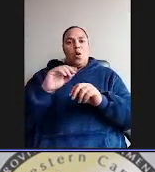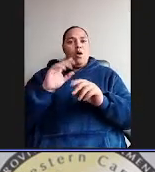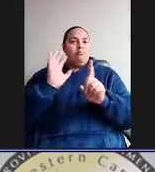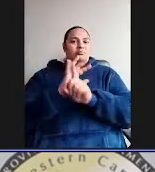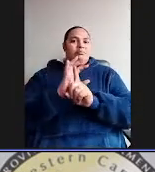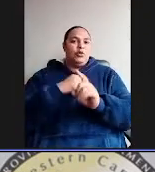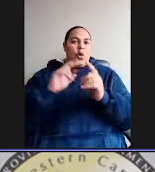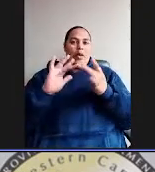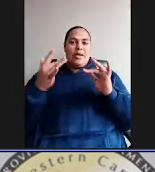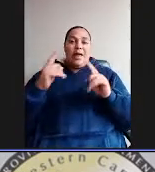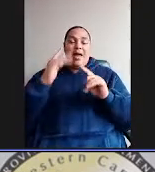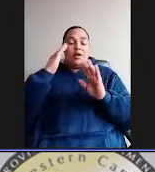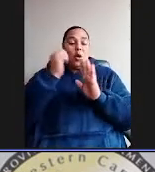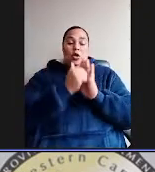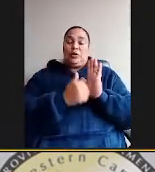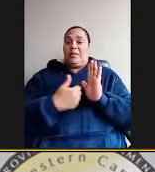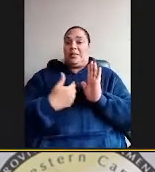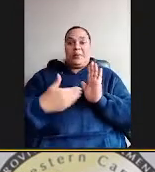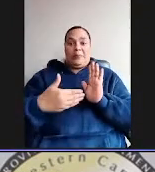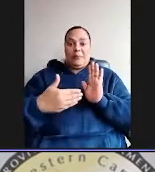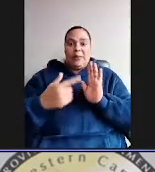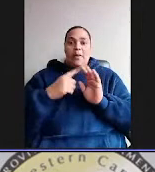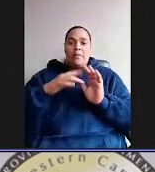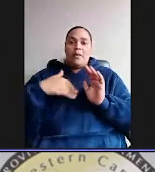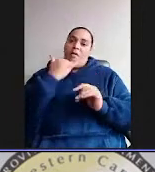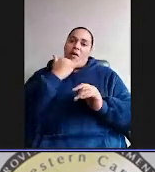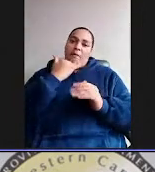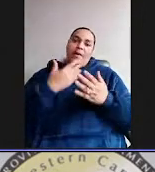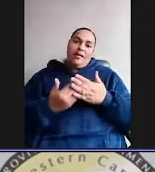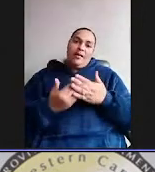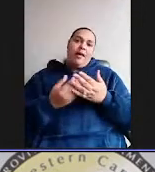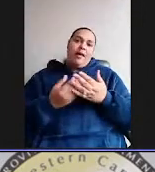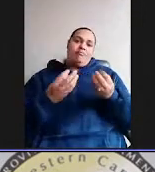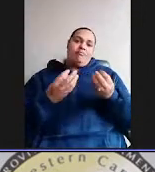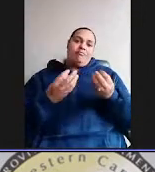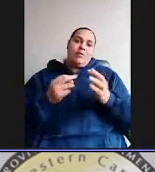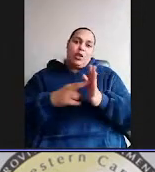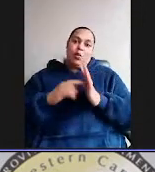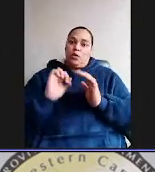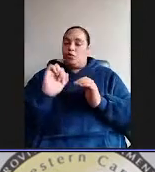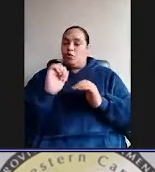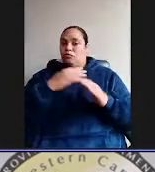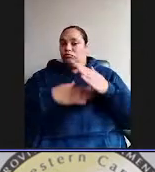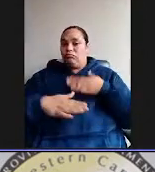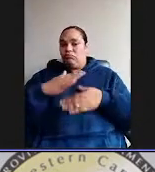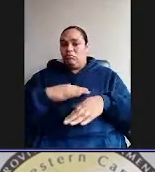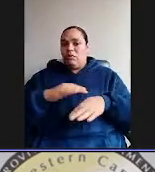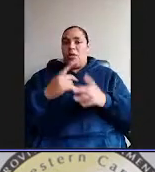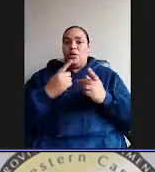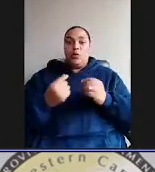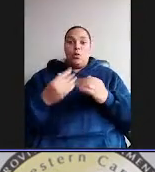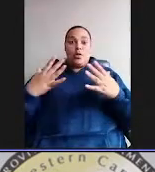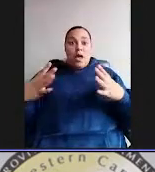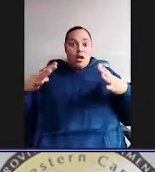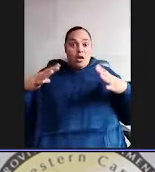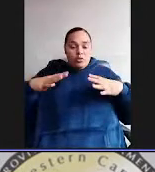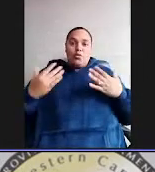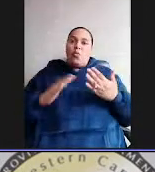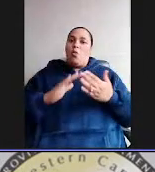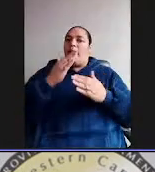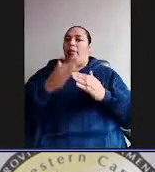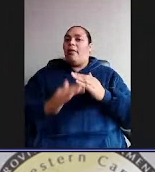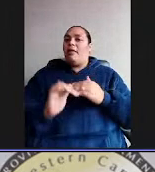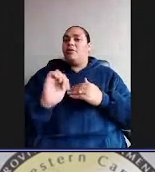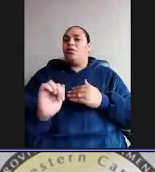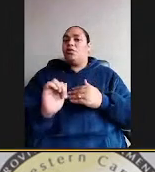agenda, so I'm happy to request your indulgence to either do it up front or at the end of the set